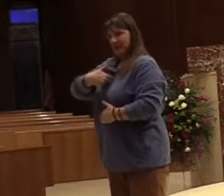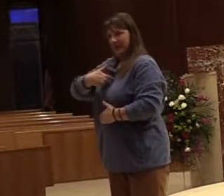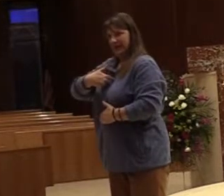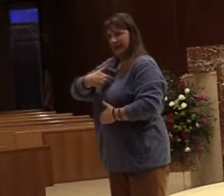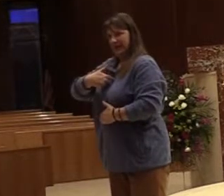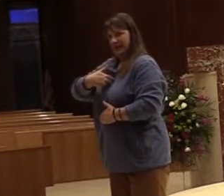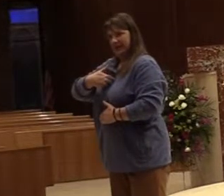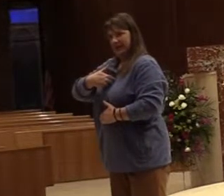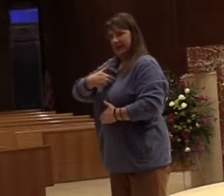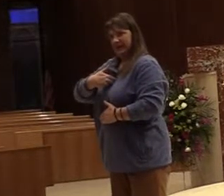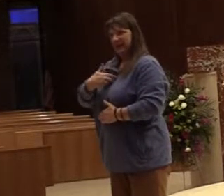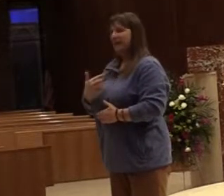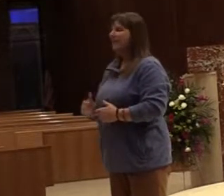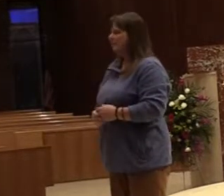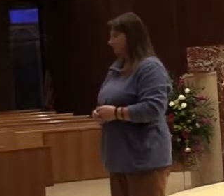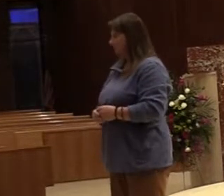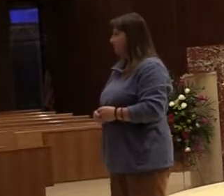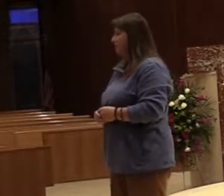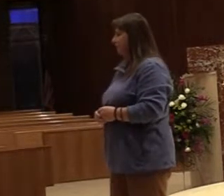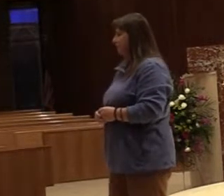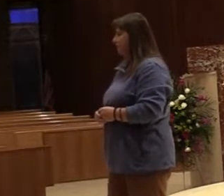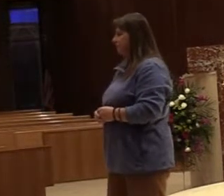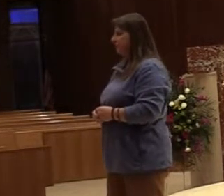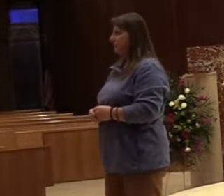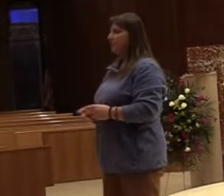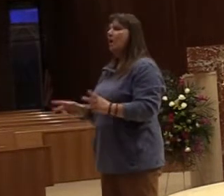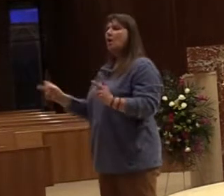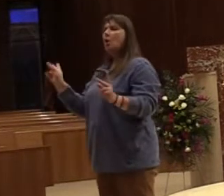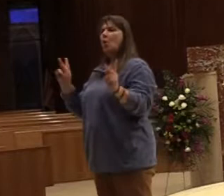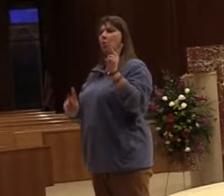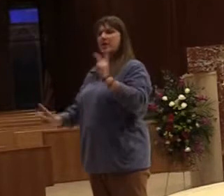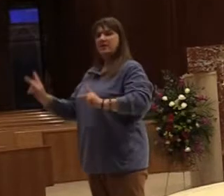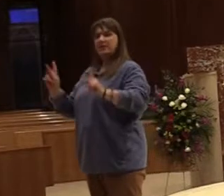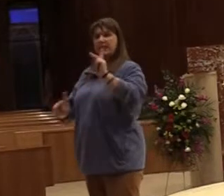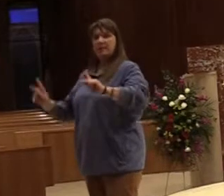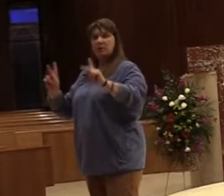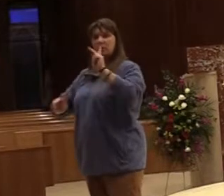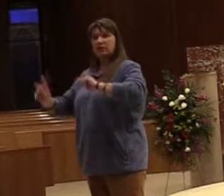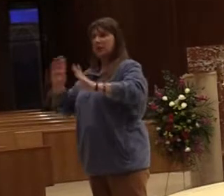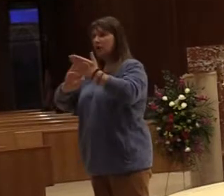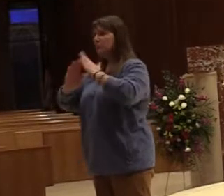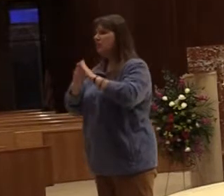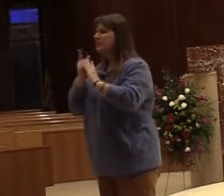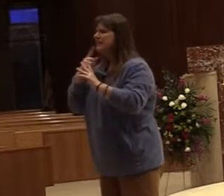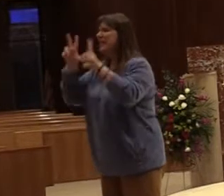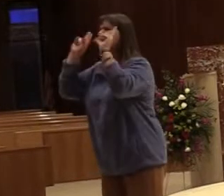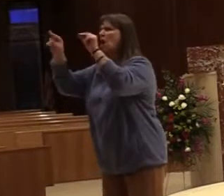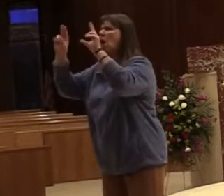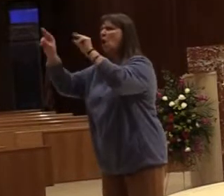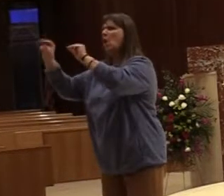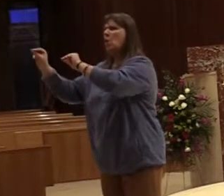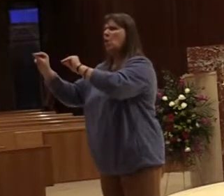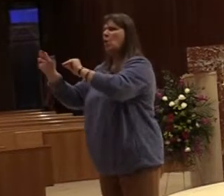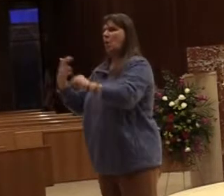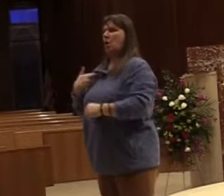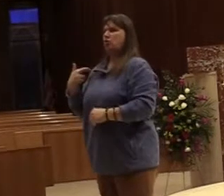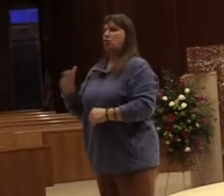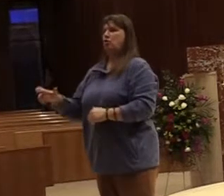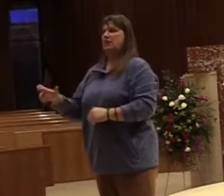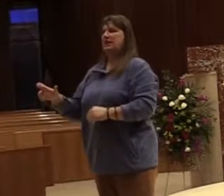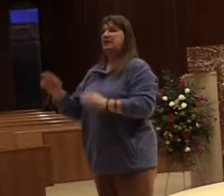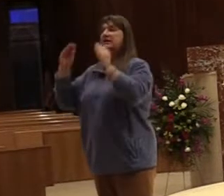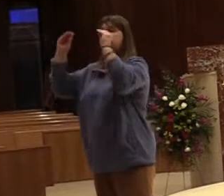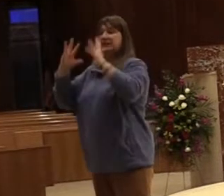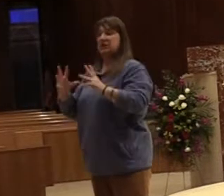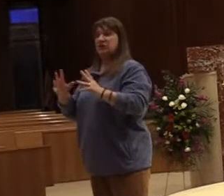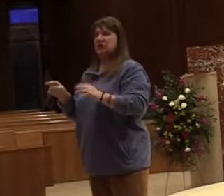So when they heard this and said, "Certainly not, don't let this happen," the religious leaders here understood the parable